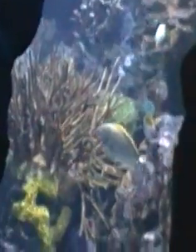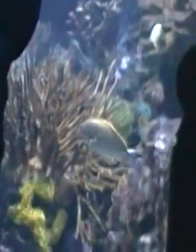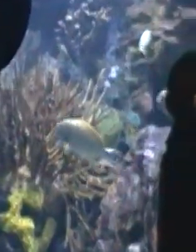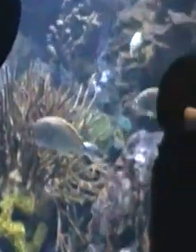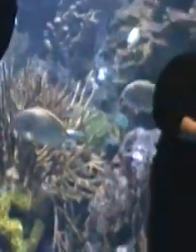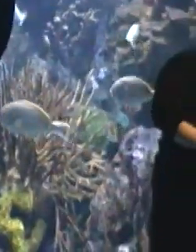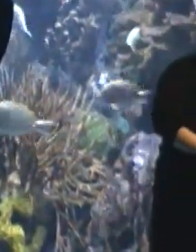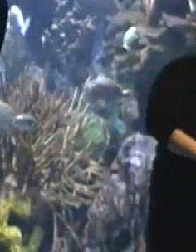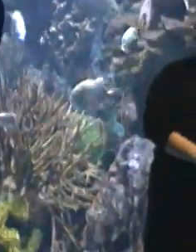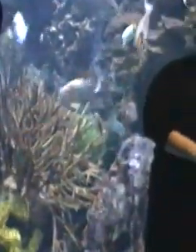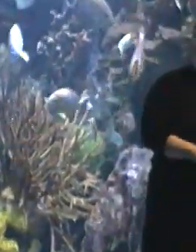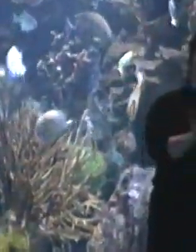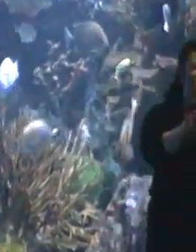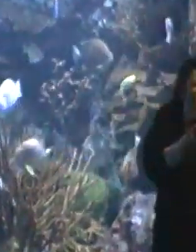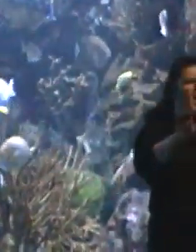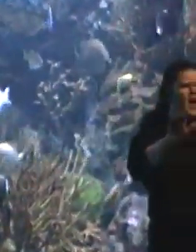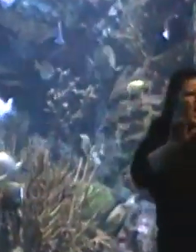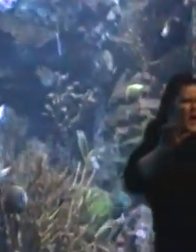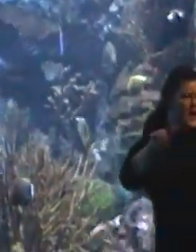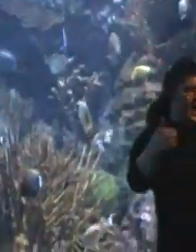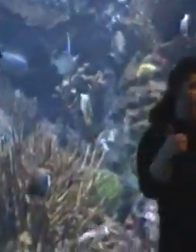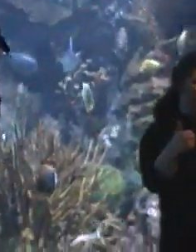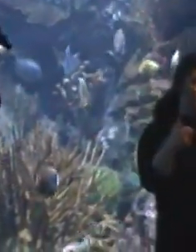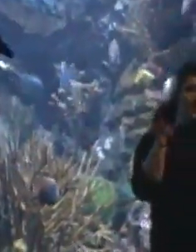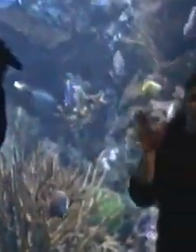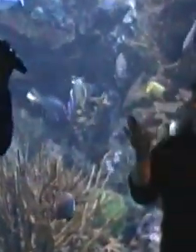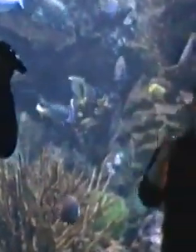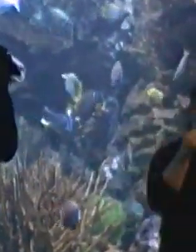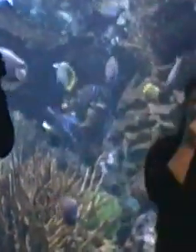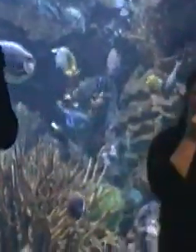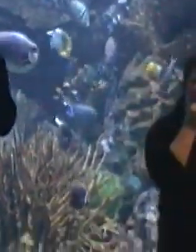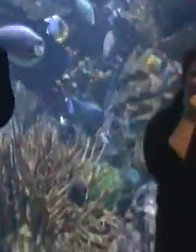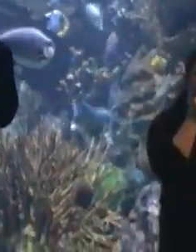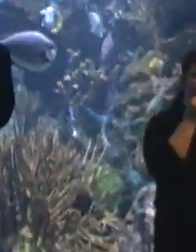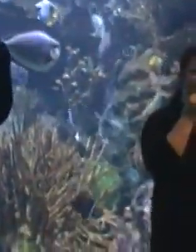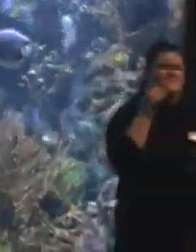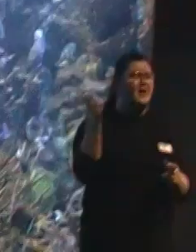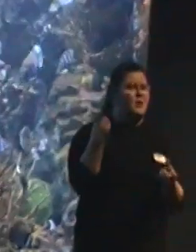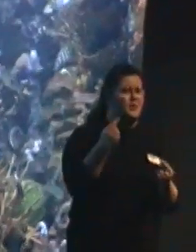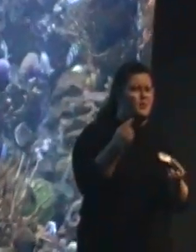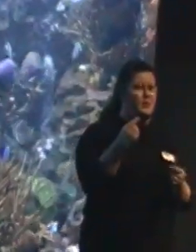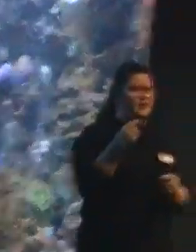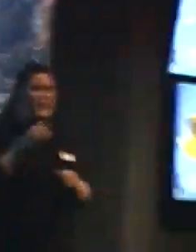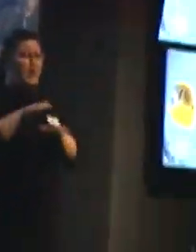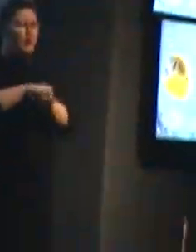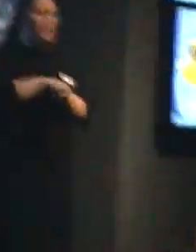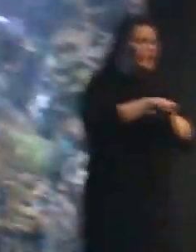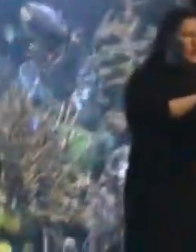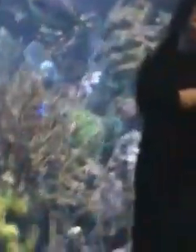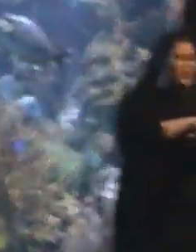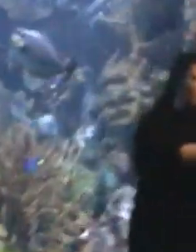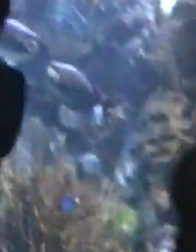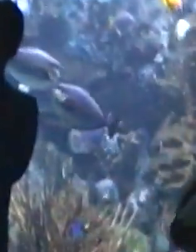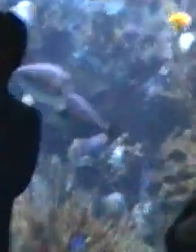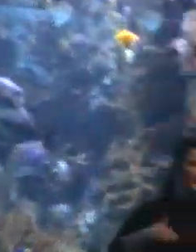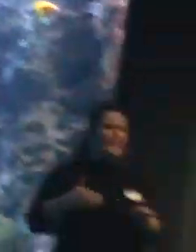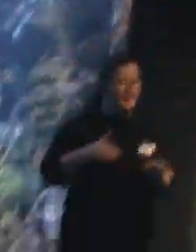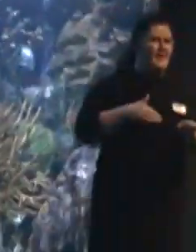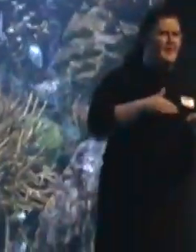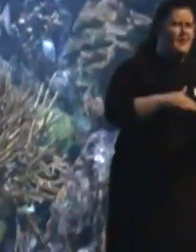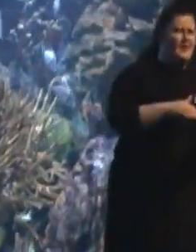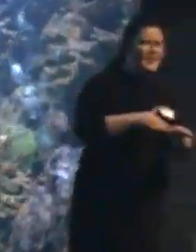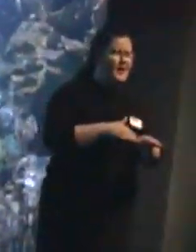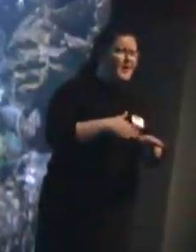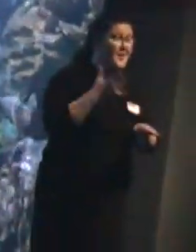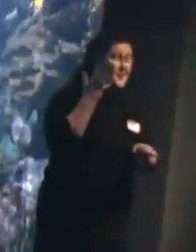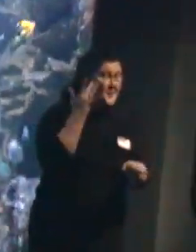Now, another thing about their diet in the wild is they do have a habit of following sea turtles around, because it turns out they also really like